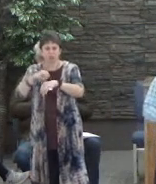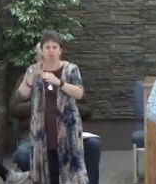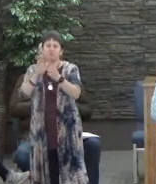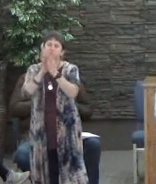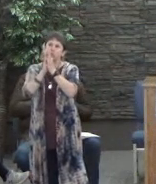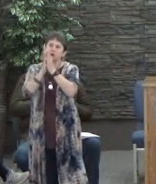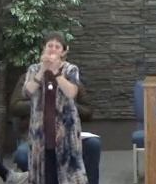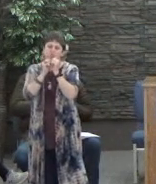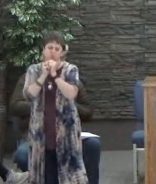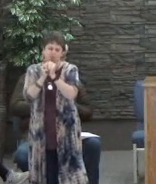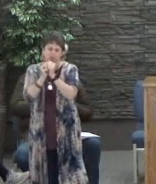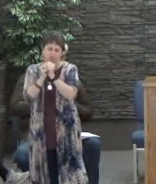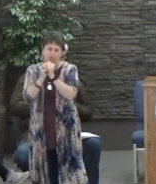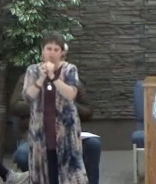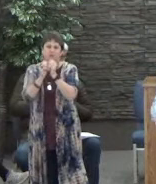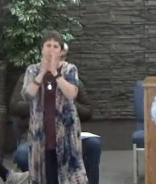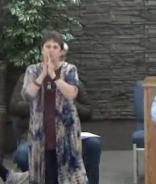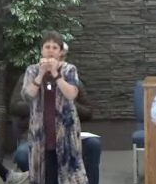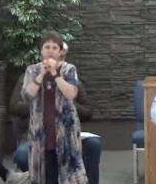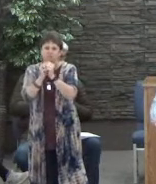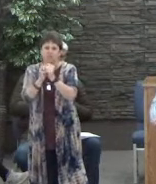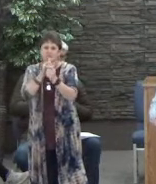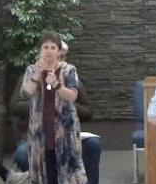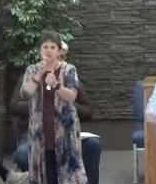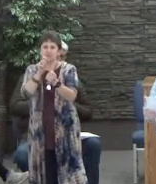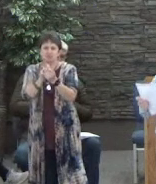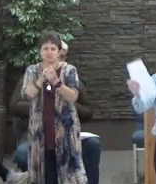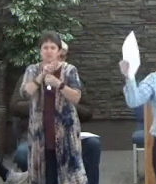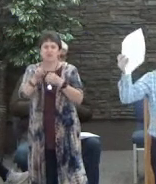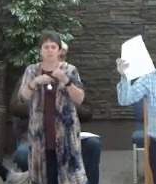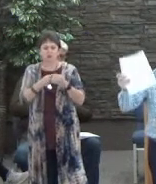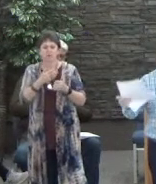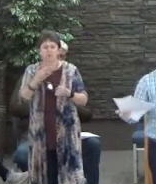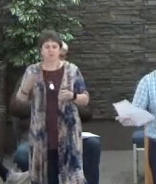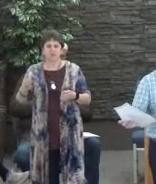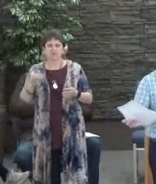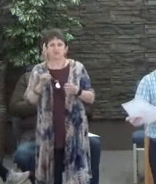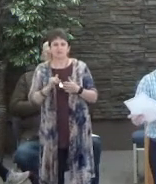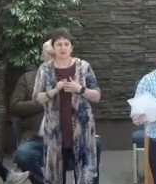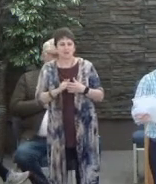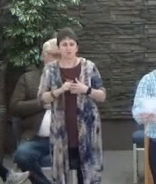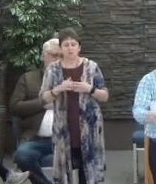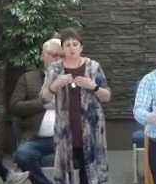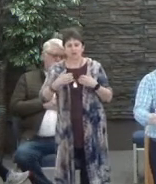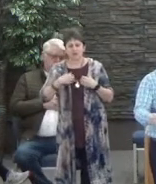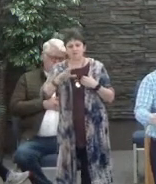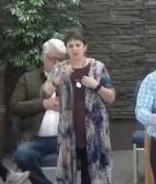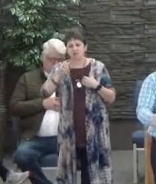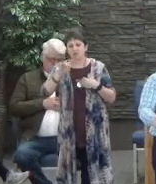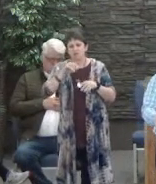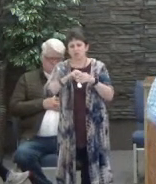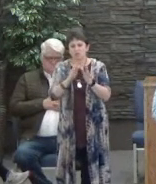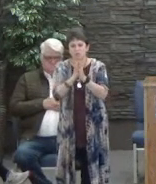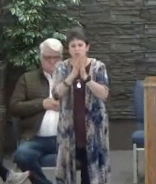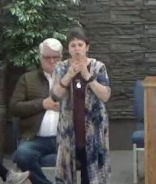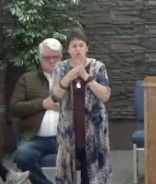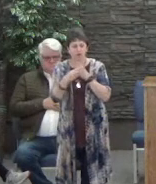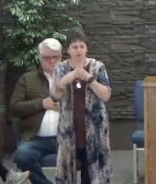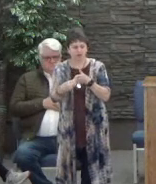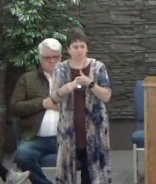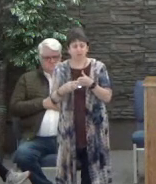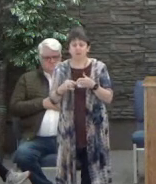praying together. Praying together specifically about some things that we've outlined in our prayer guide.